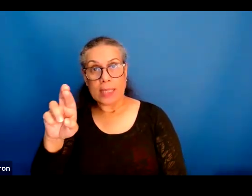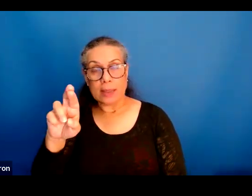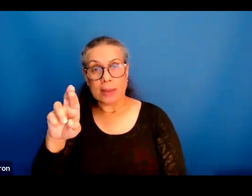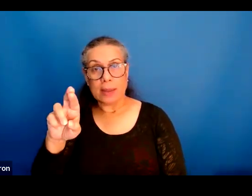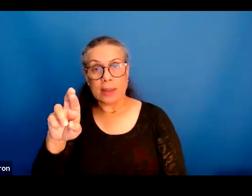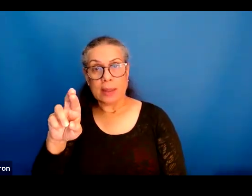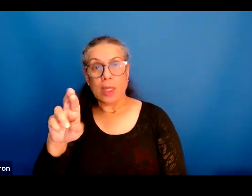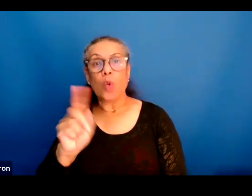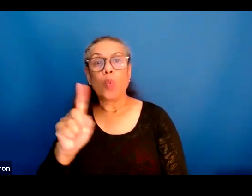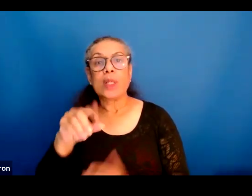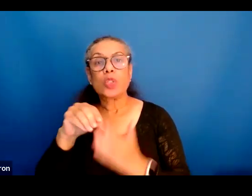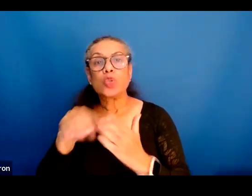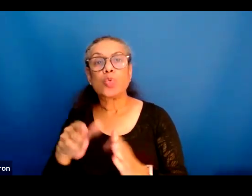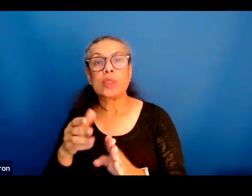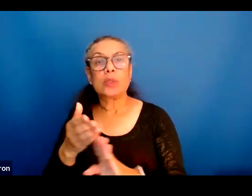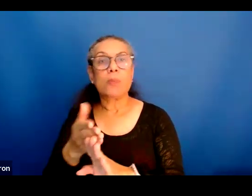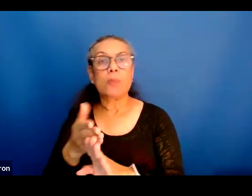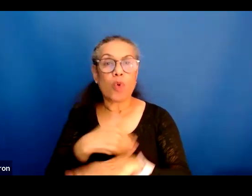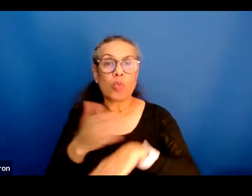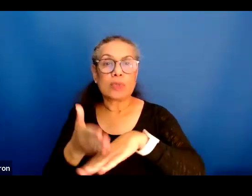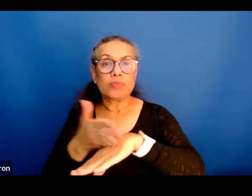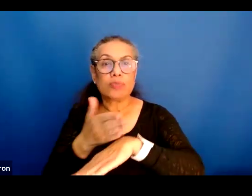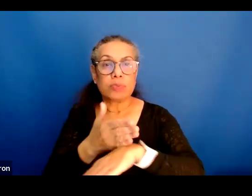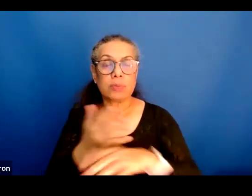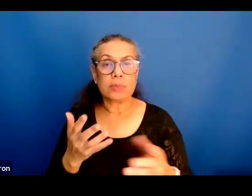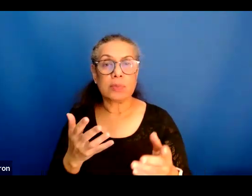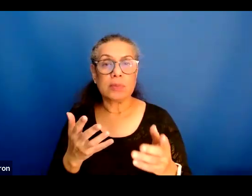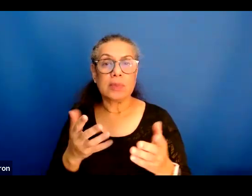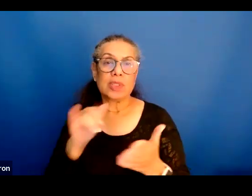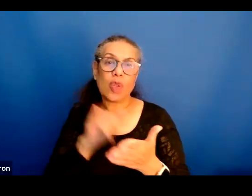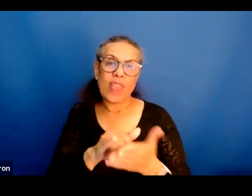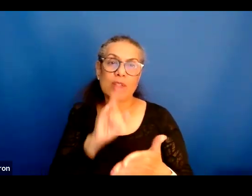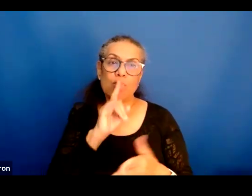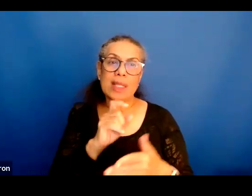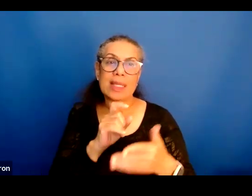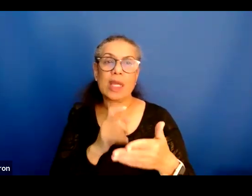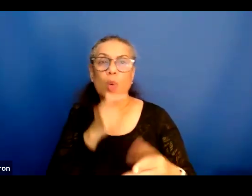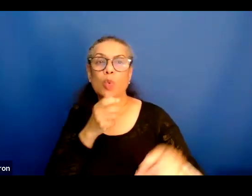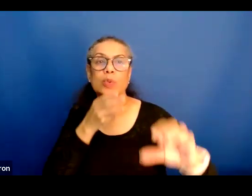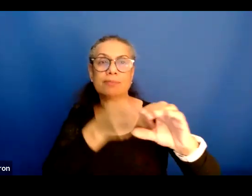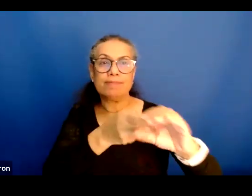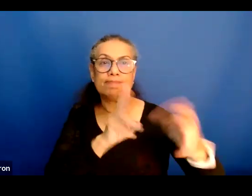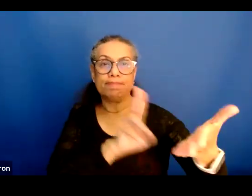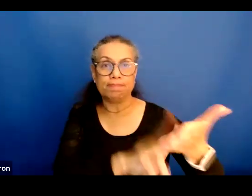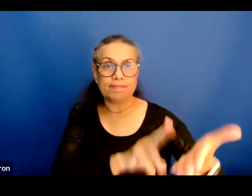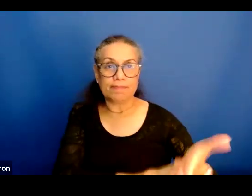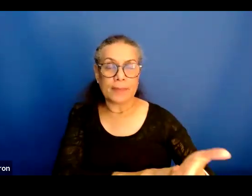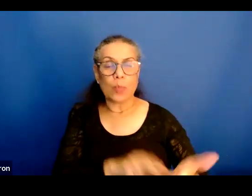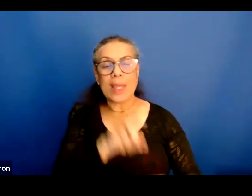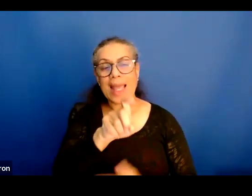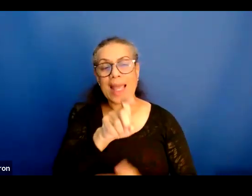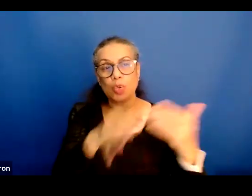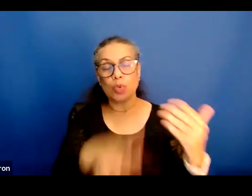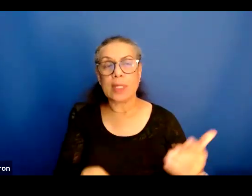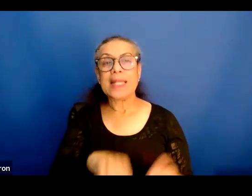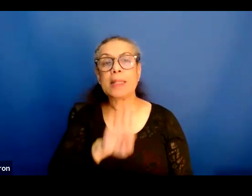where the students were in terms of making progress. So it's really an enrollment. So we had X amount of students who were in BPS SEI,